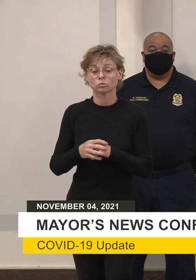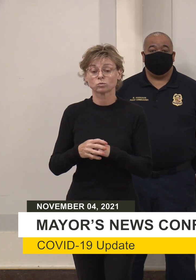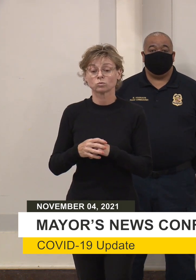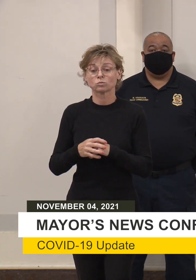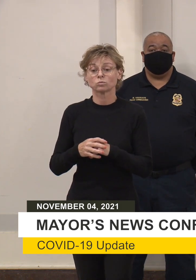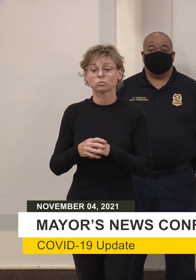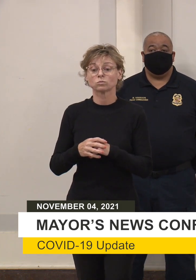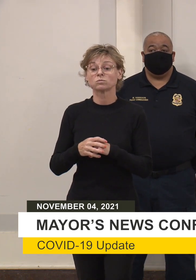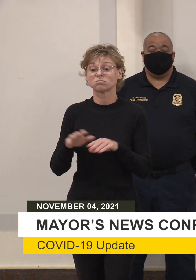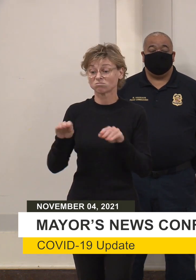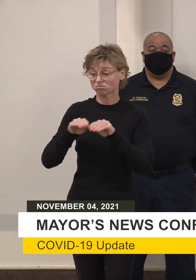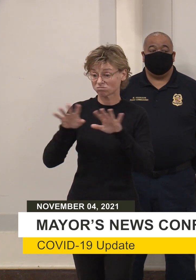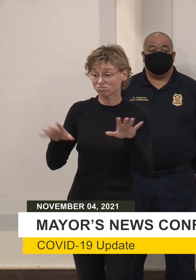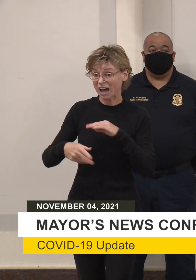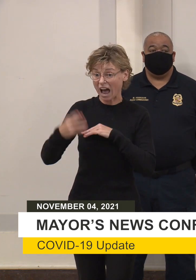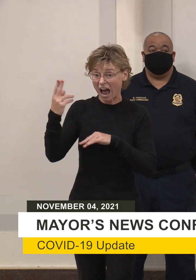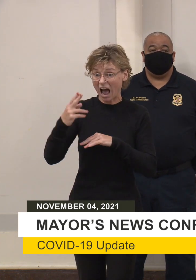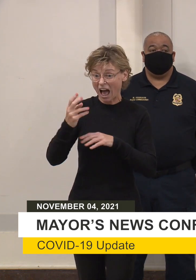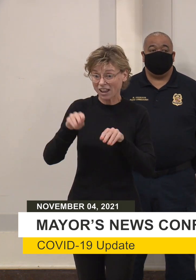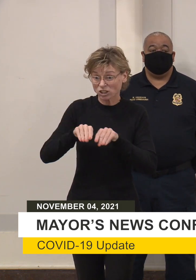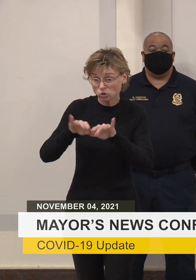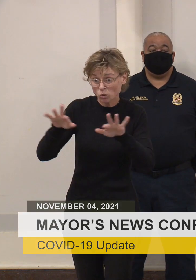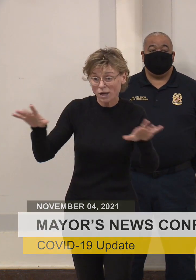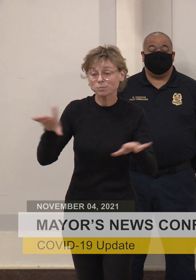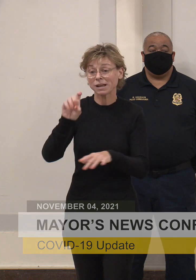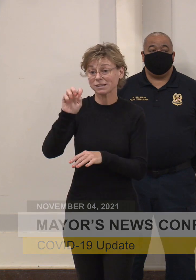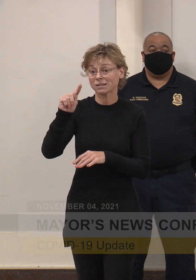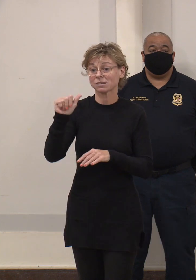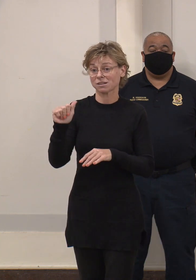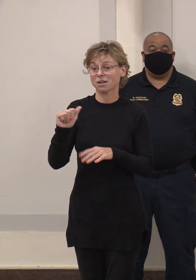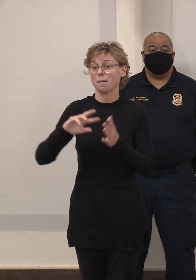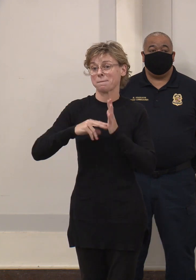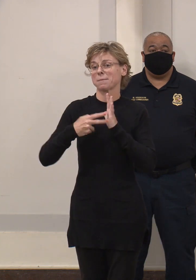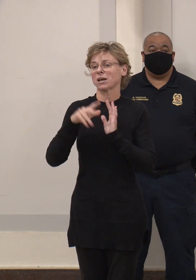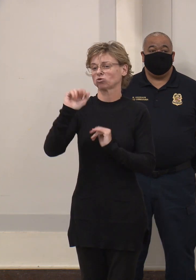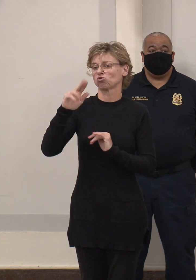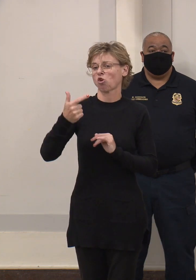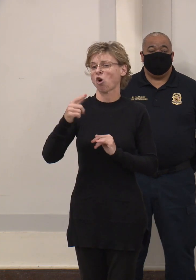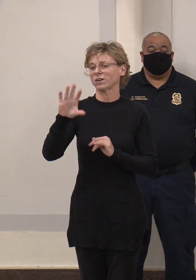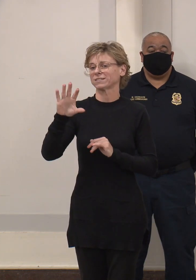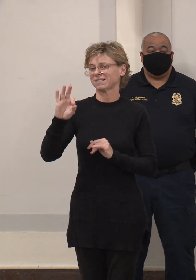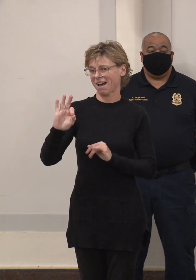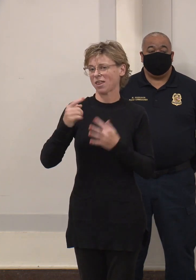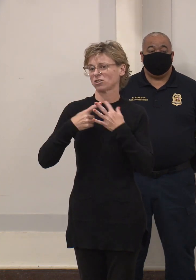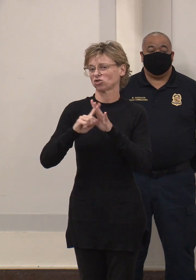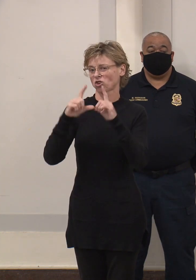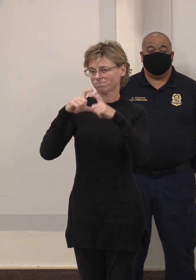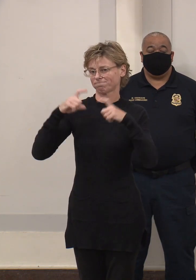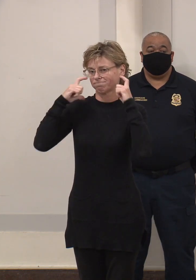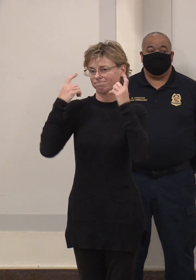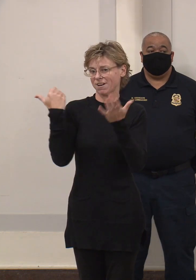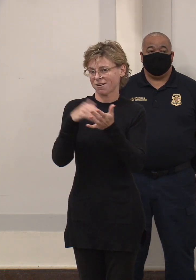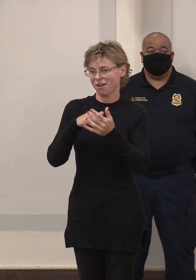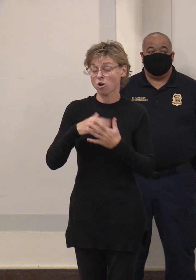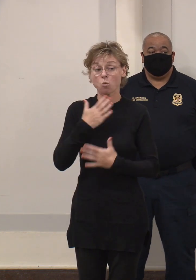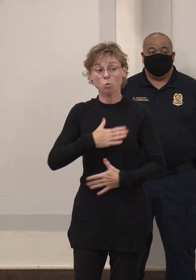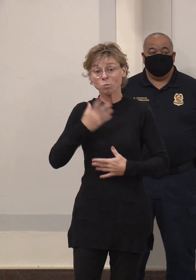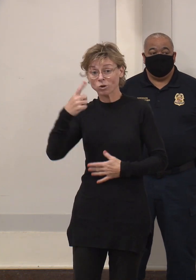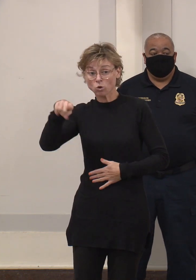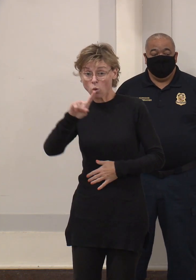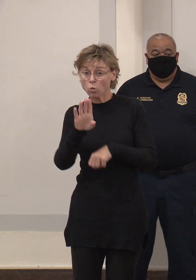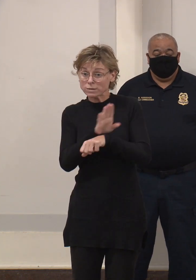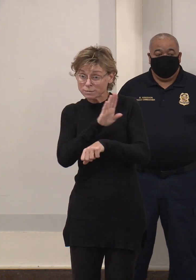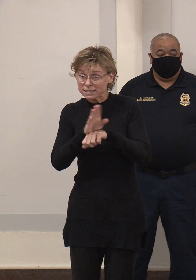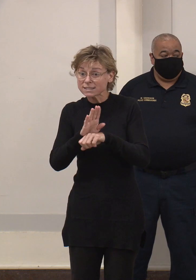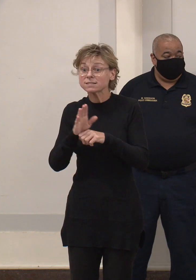variant prompted the city to reinstate the indoor mask mandate on August 9th. We appreciate all the residents and businesses who are abiding